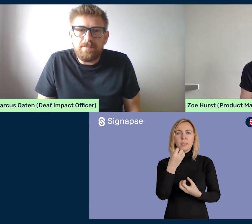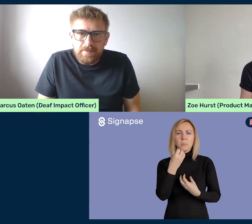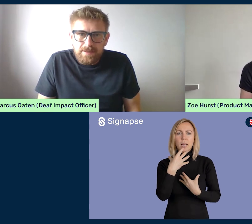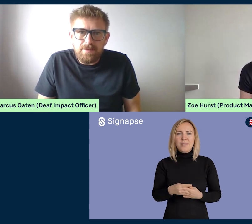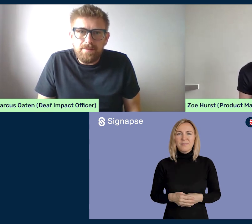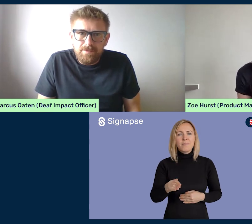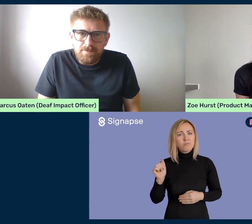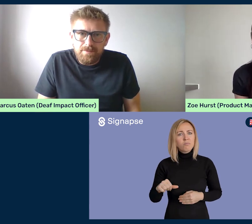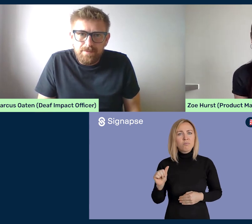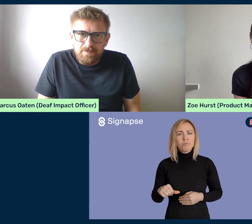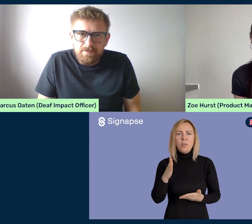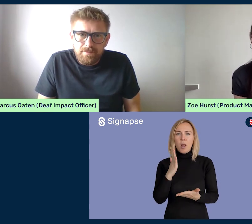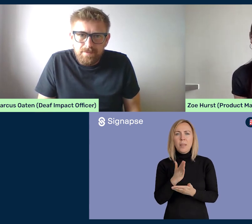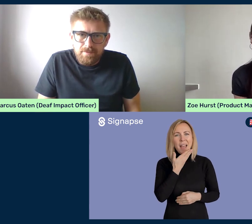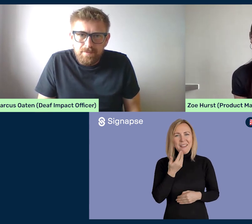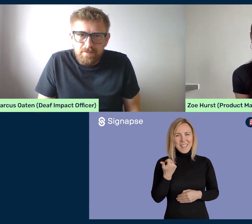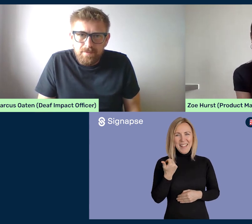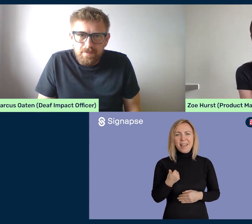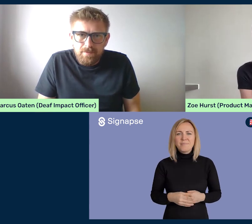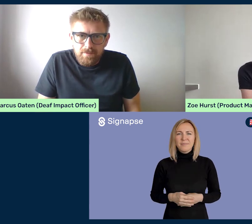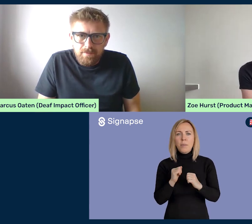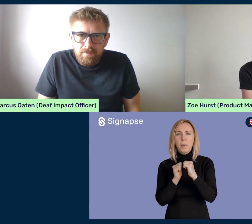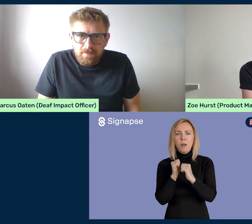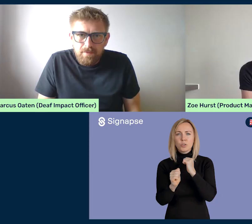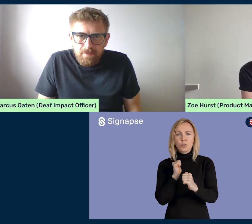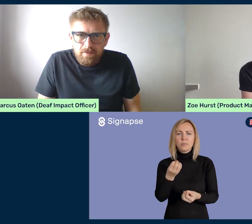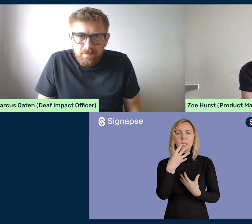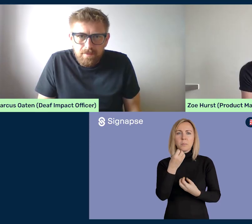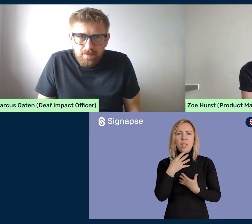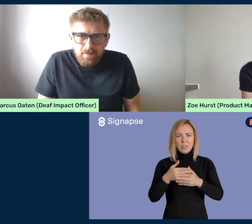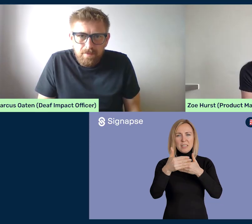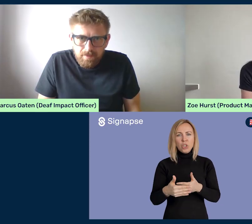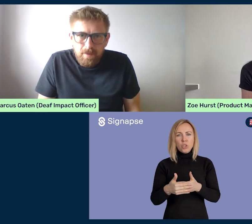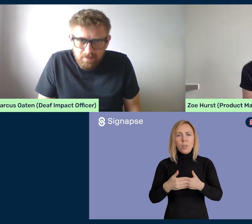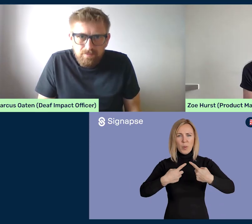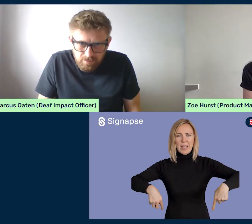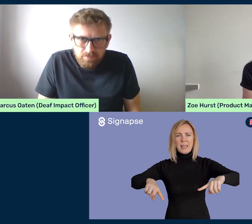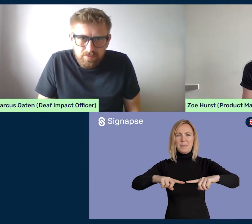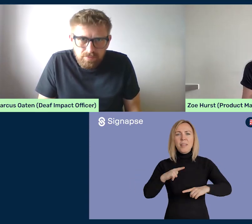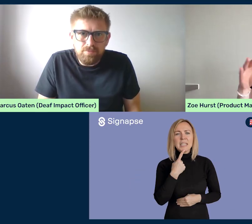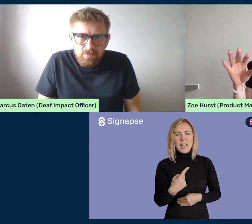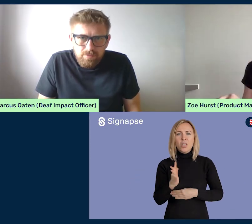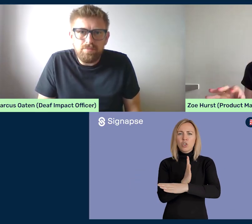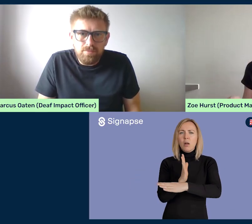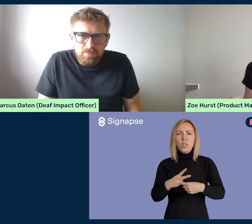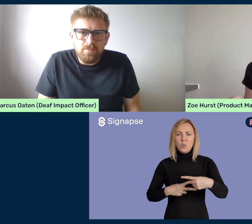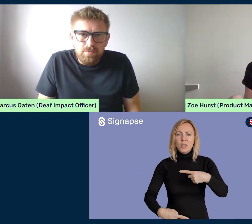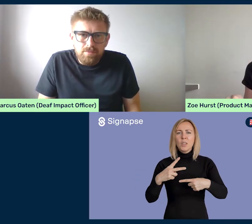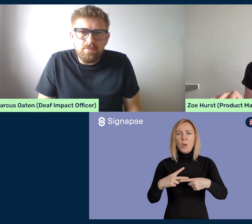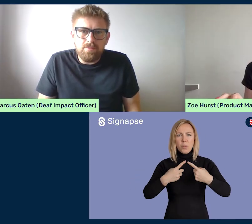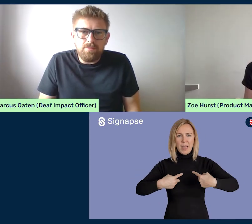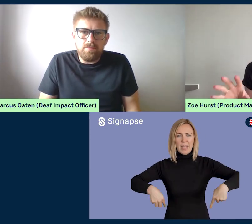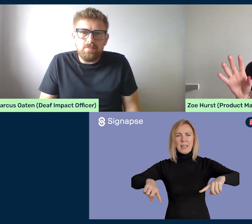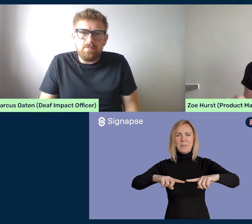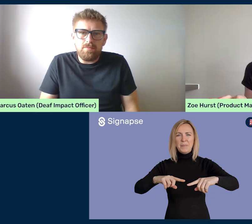session in March with people that we'd done a feedback session with about 2 years ago. And then when we were at Deaf